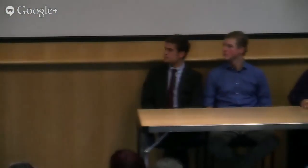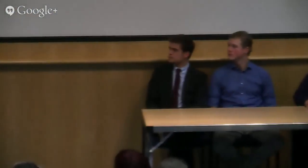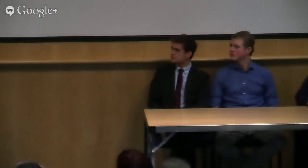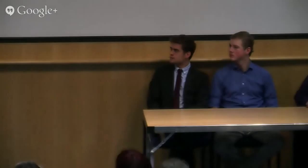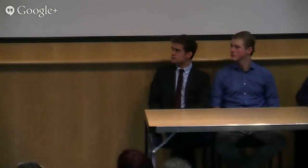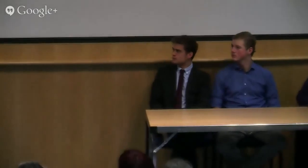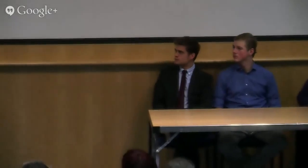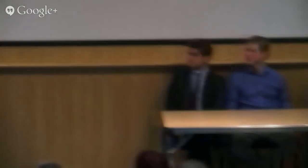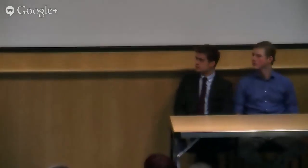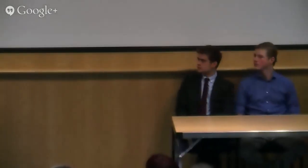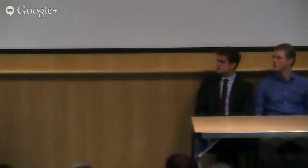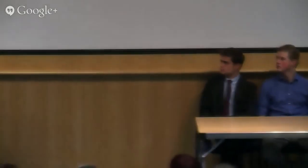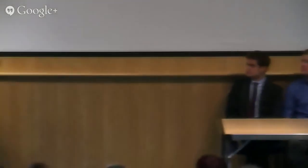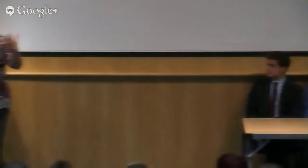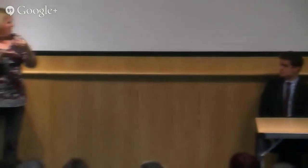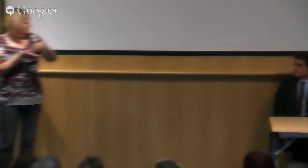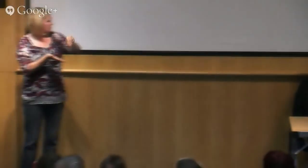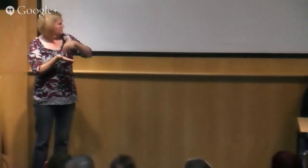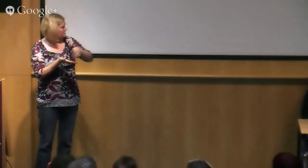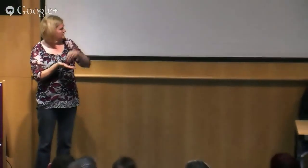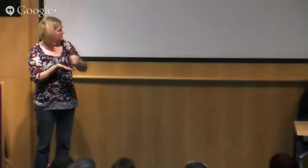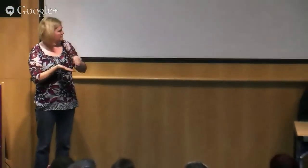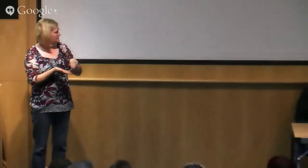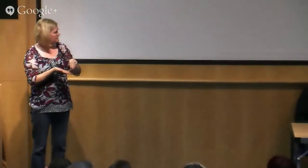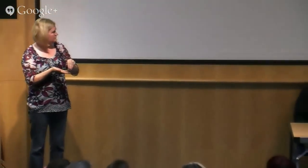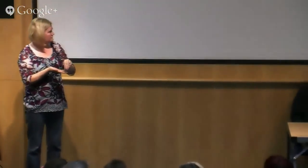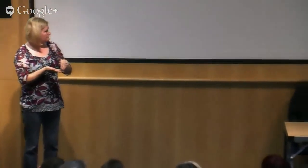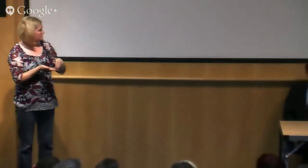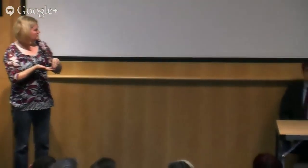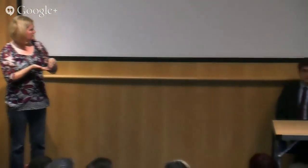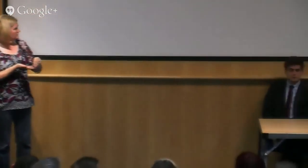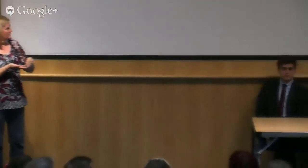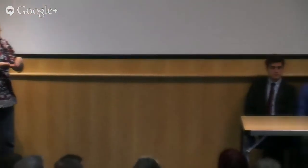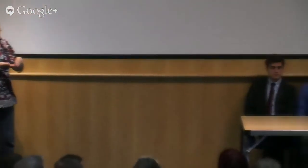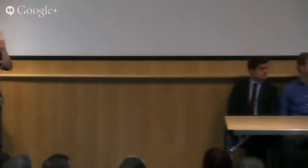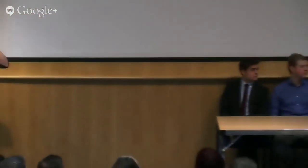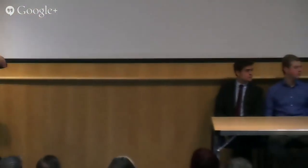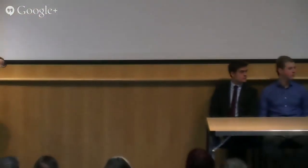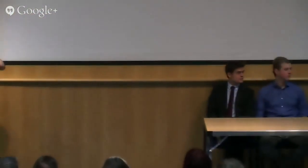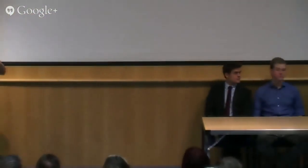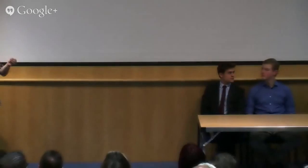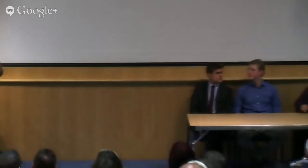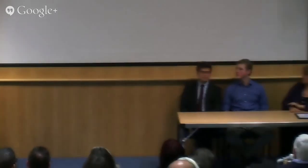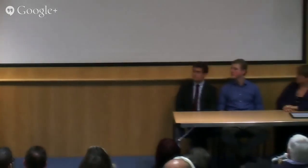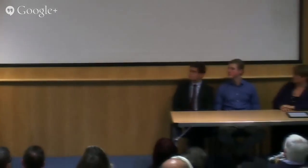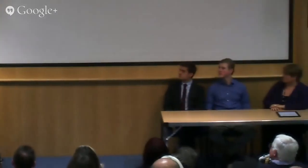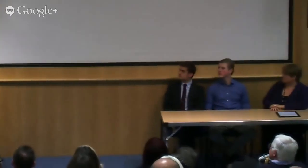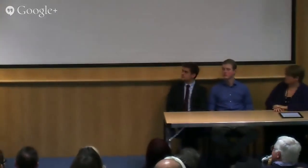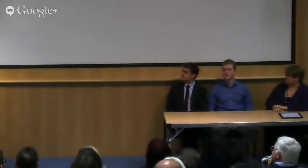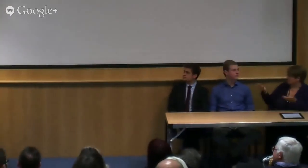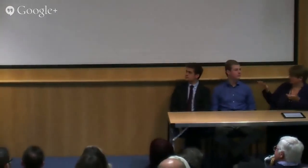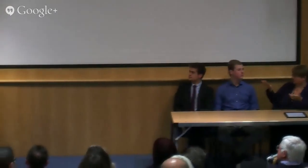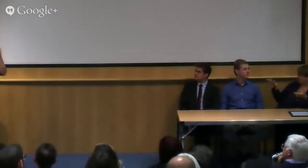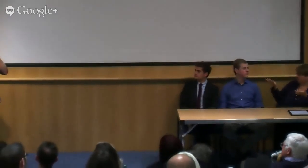Because, you know, if the children have been missing and not being able to go to school, has there not been fines? You said the children have